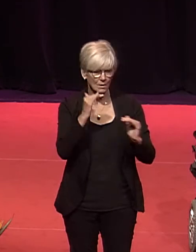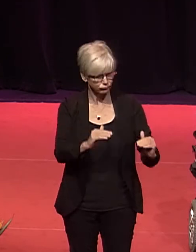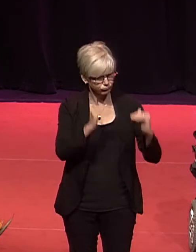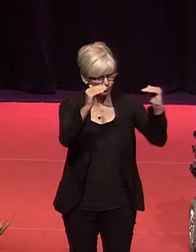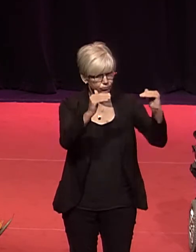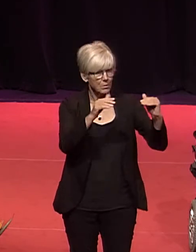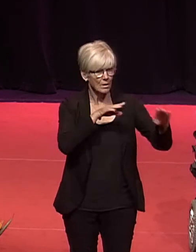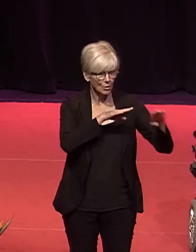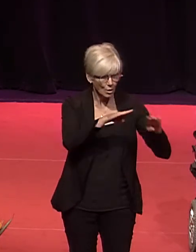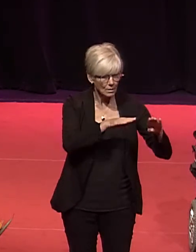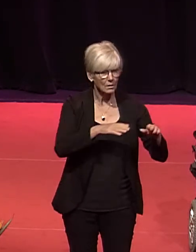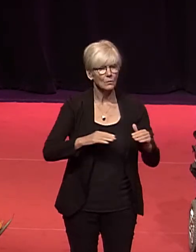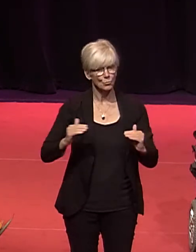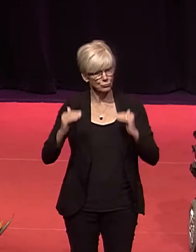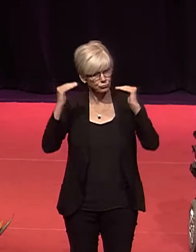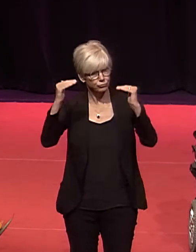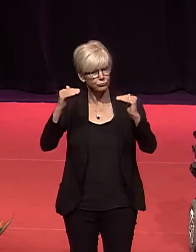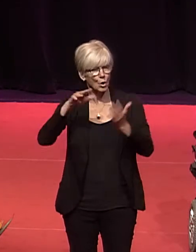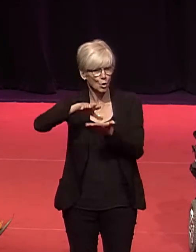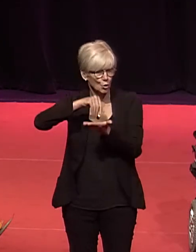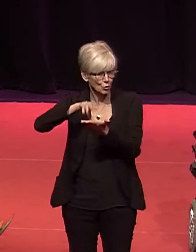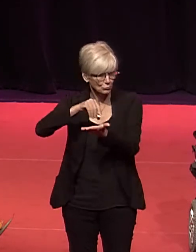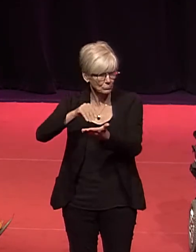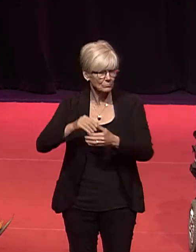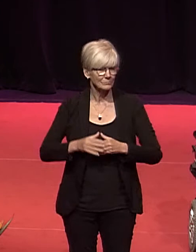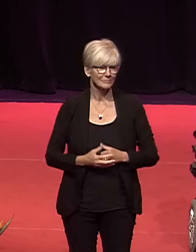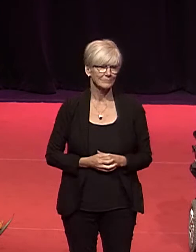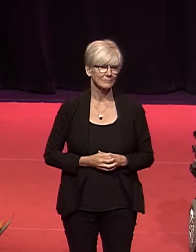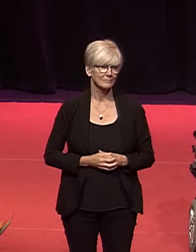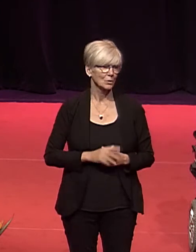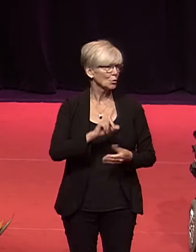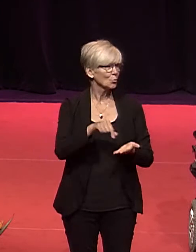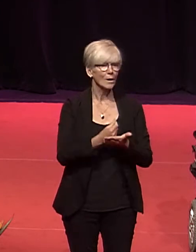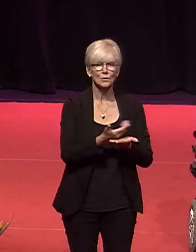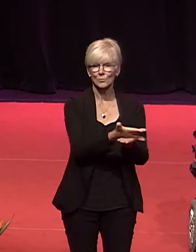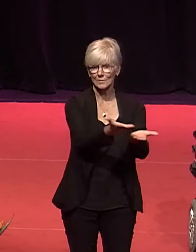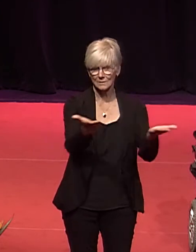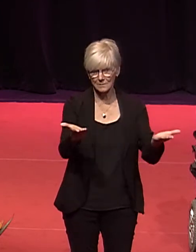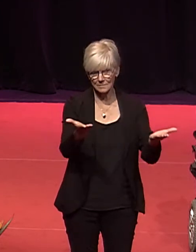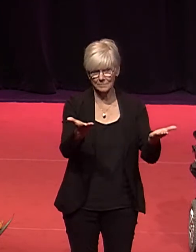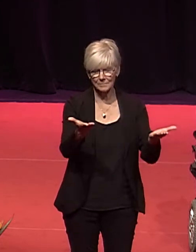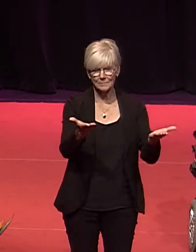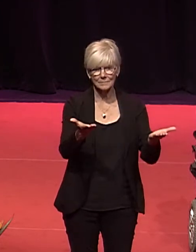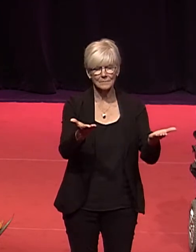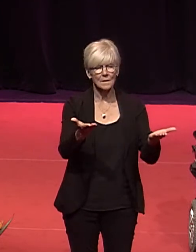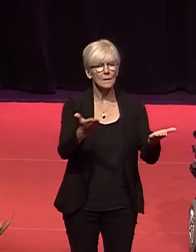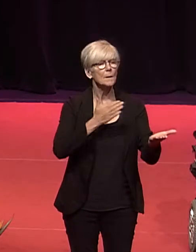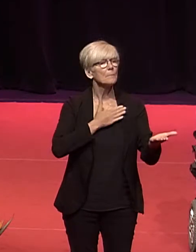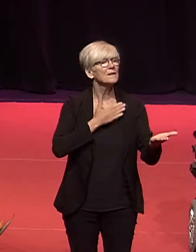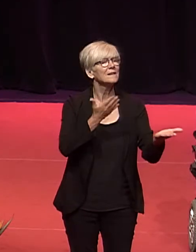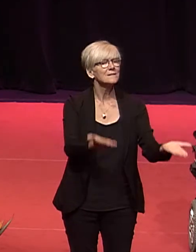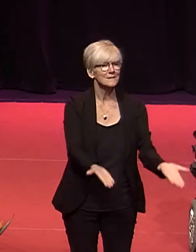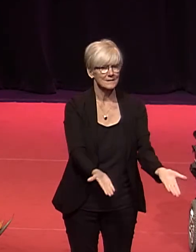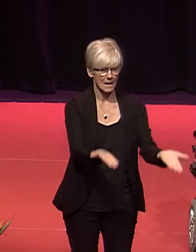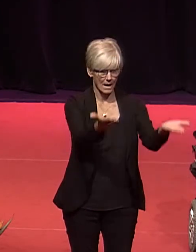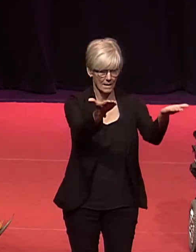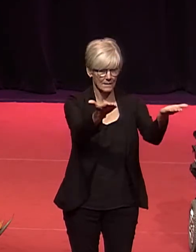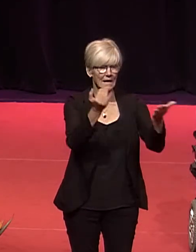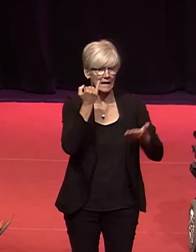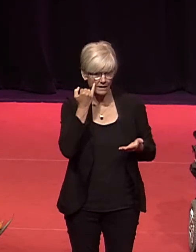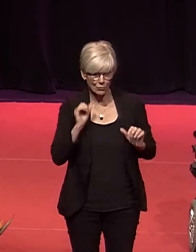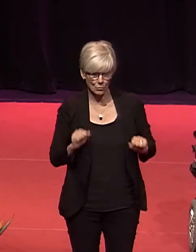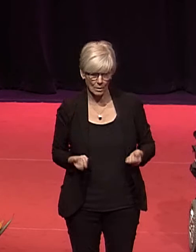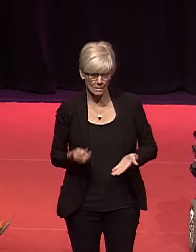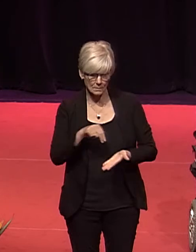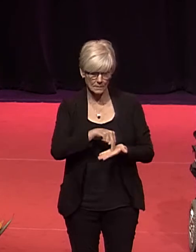high standards of conduct and learning. Graduates, at this time, we ask that you please stand if you are able to